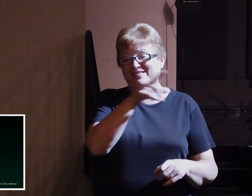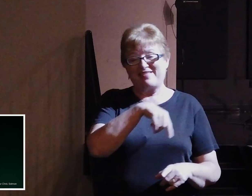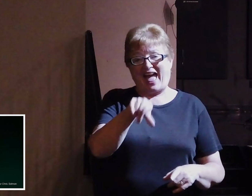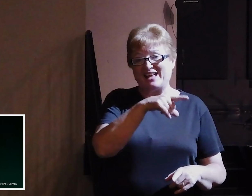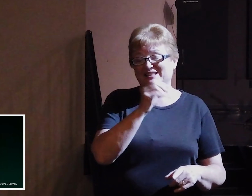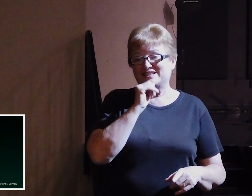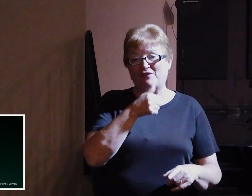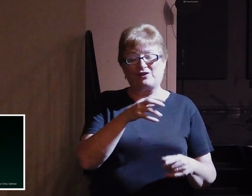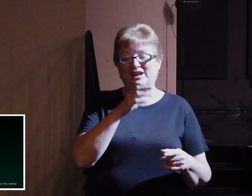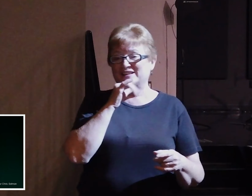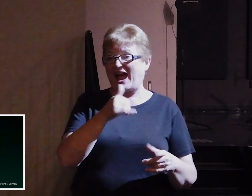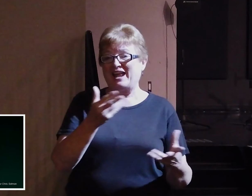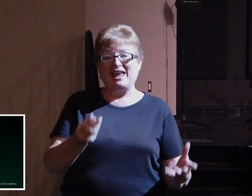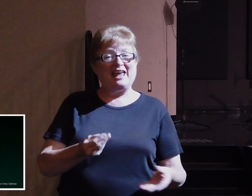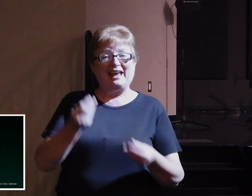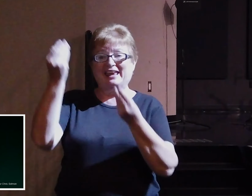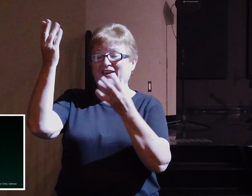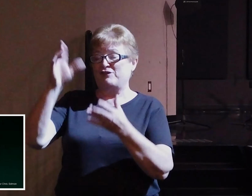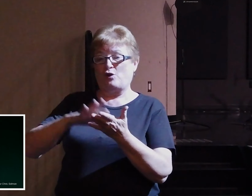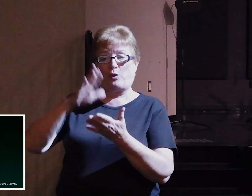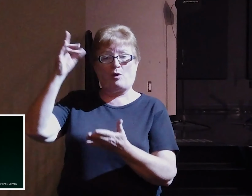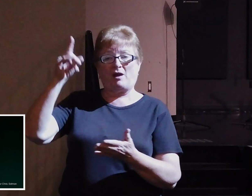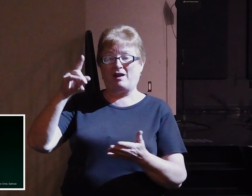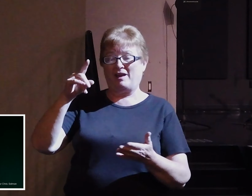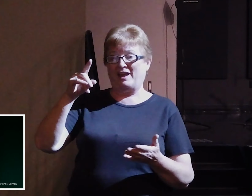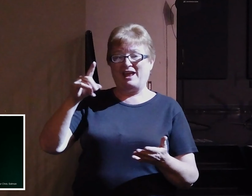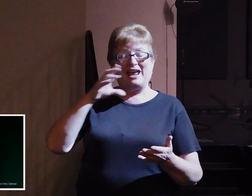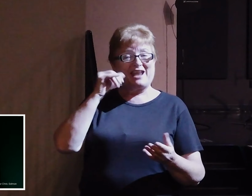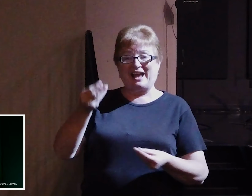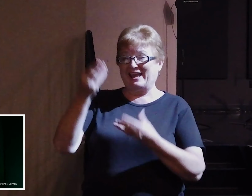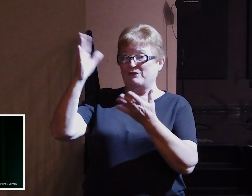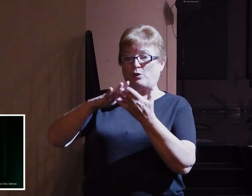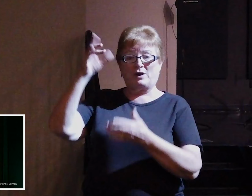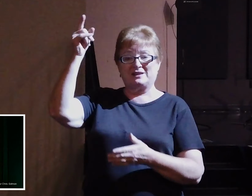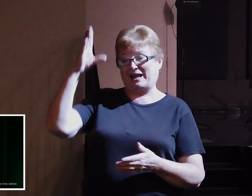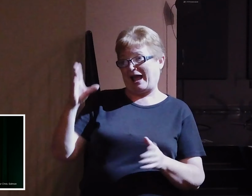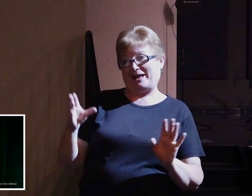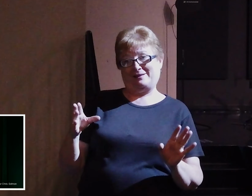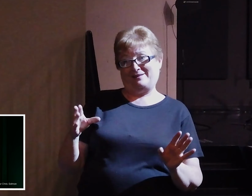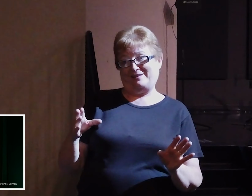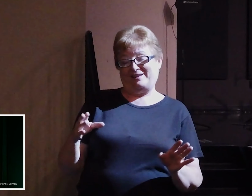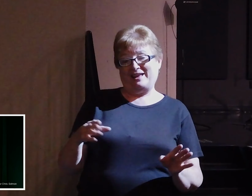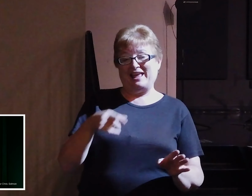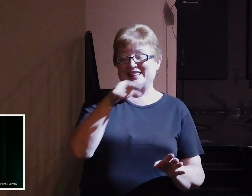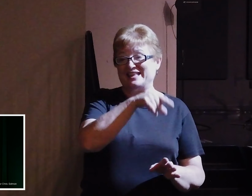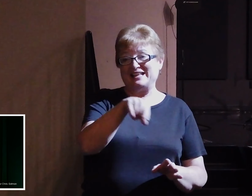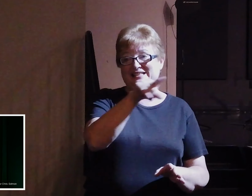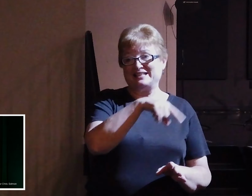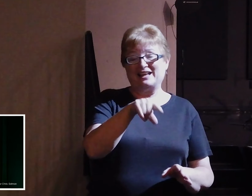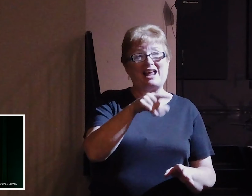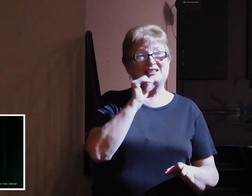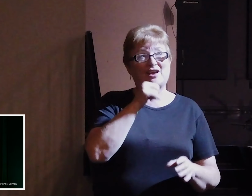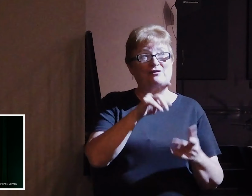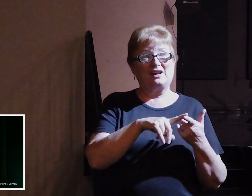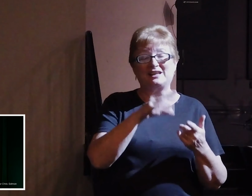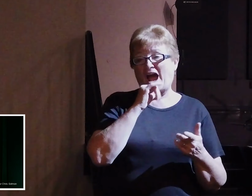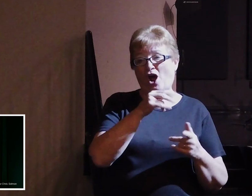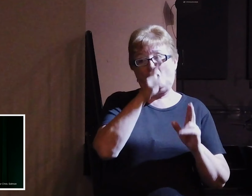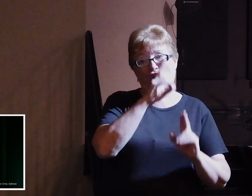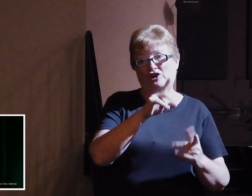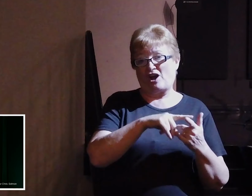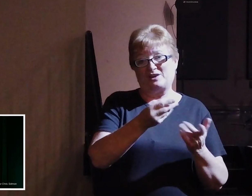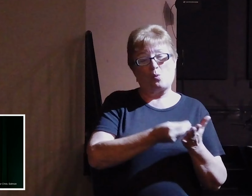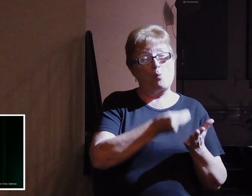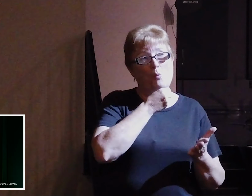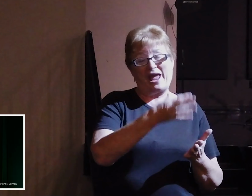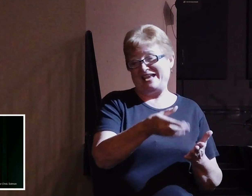That kind of suffering doesn't reveal the tested genuineness of your faith. That kind of suffering dishonors the name of God and is a waste.